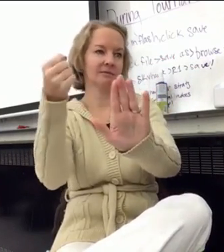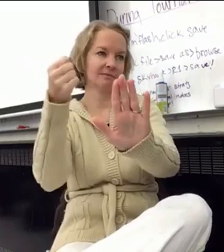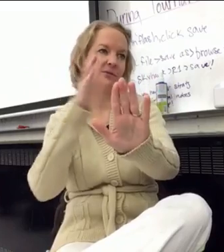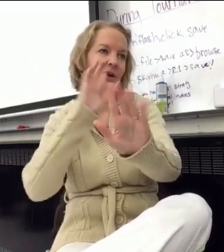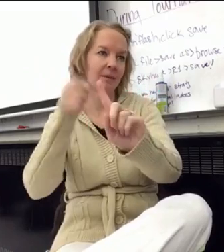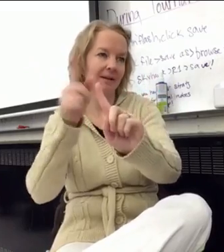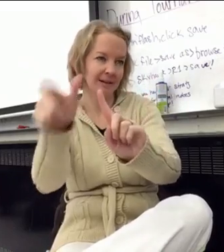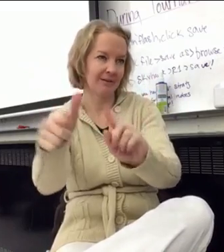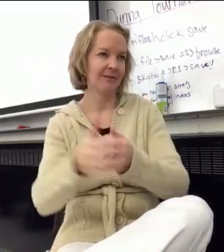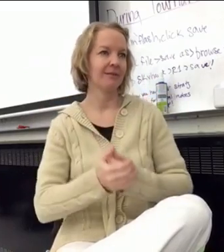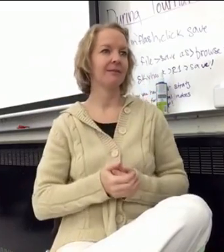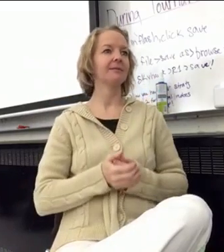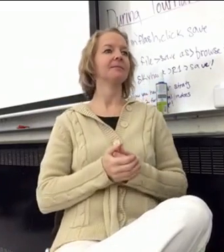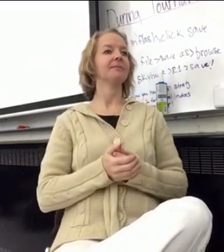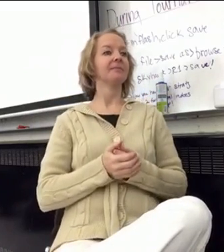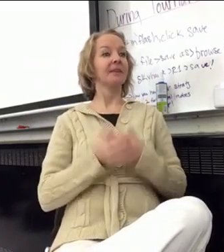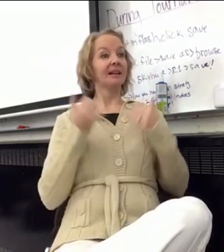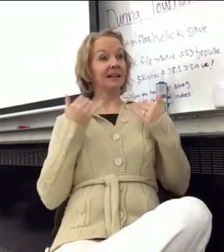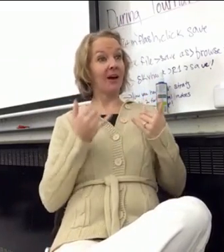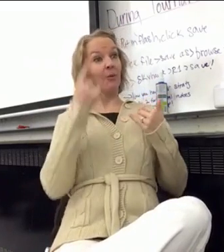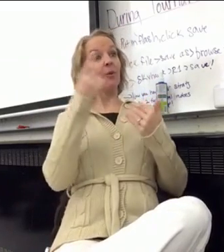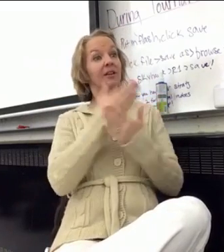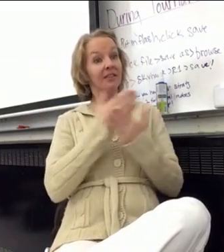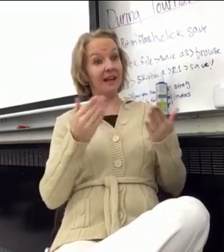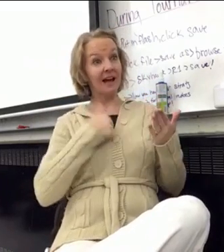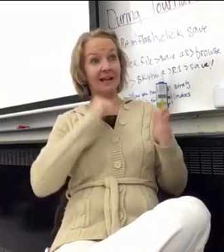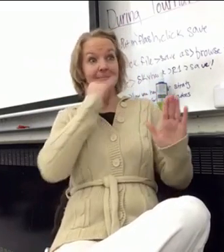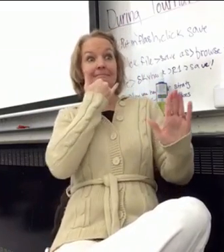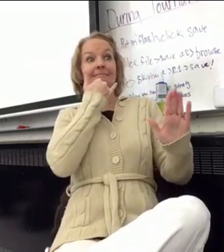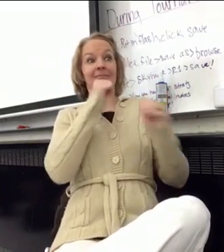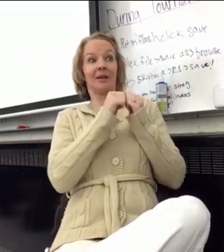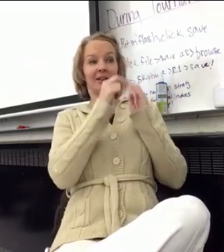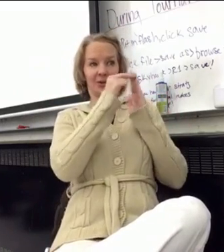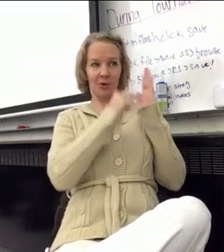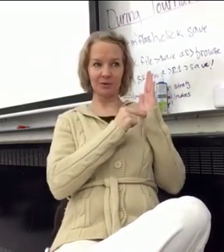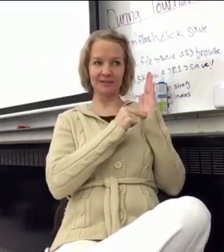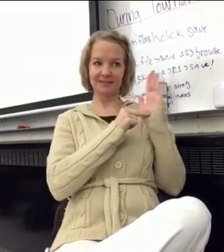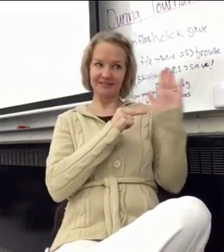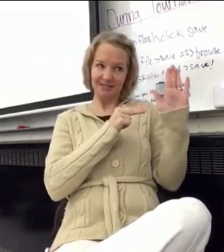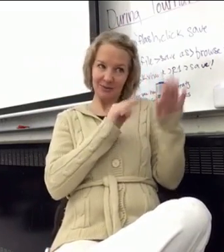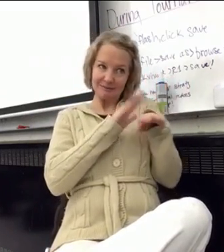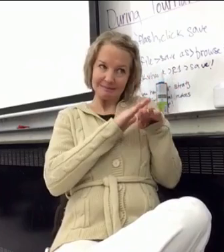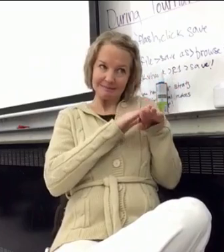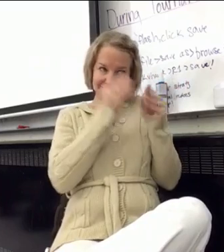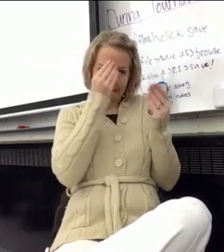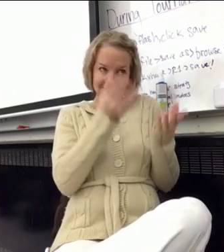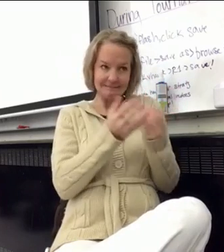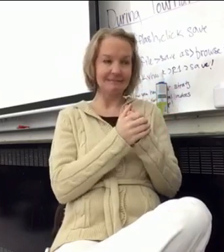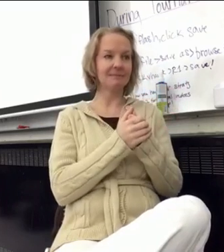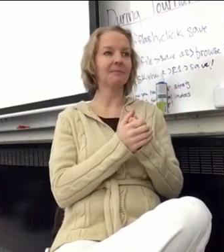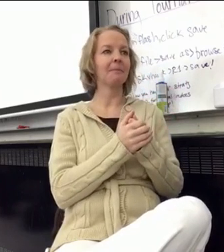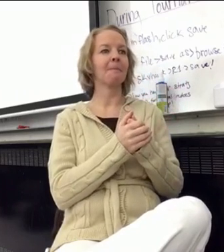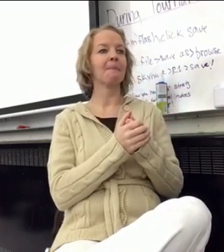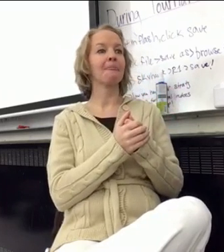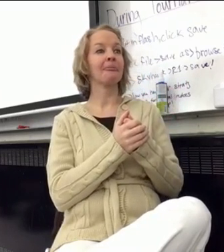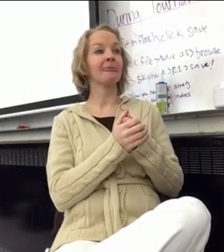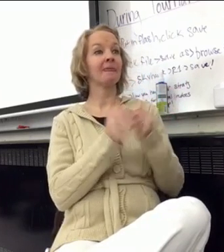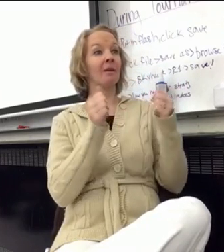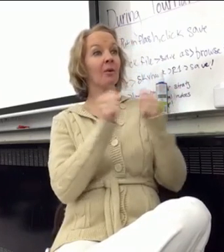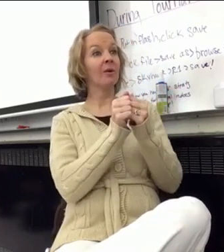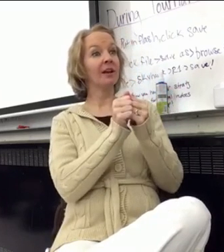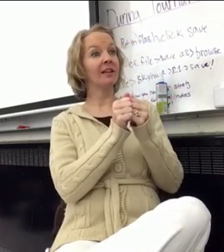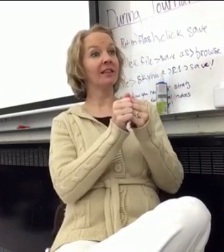later. Now, the one thing that I made a mistake on these notes, so listen very closely, okay?